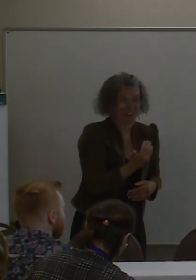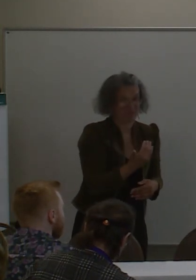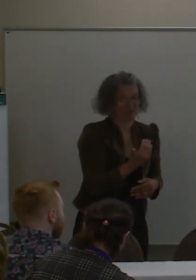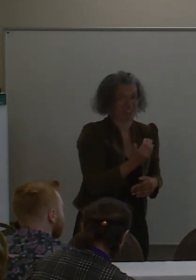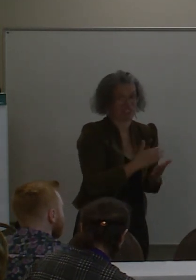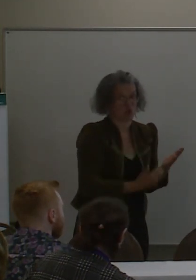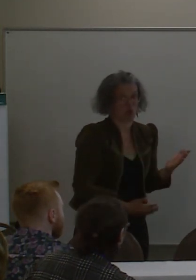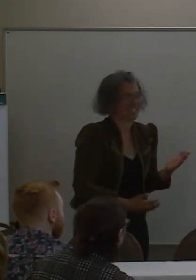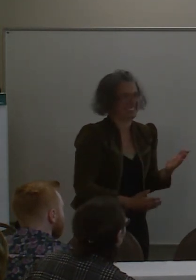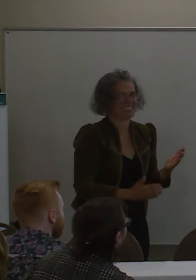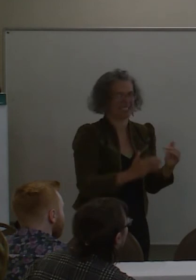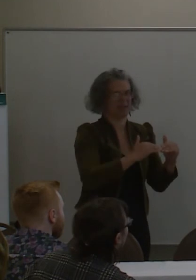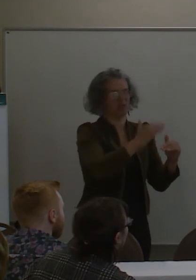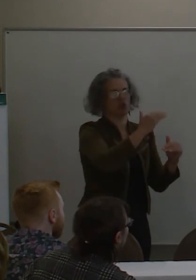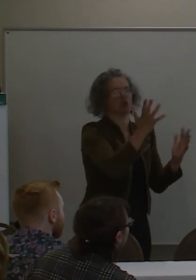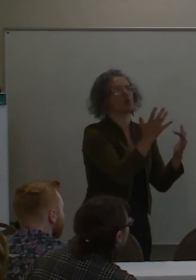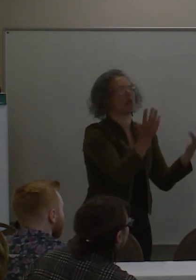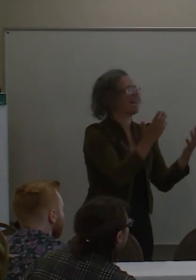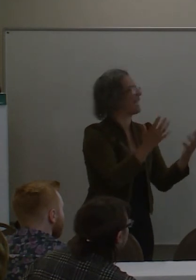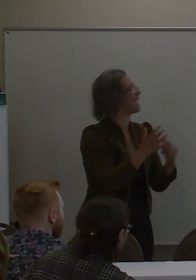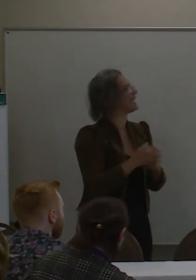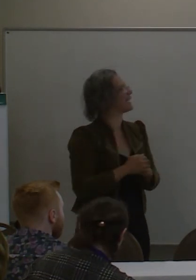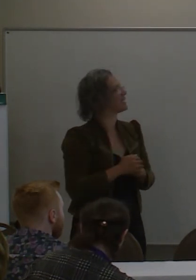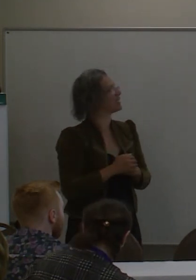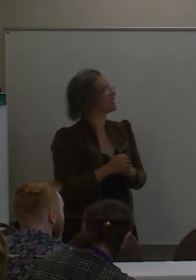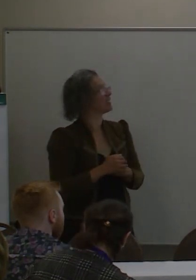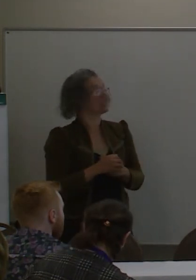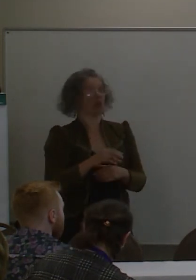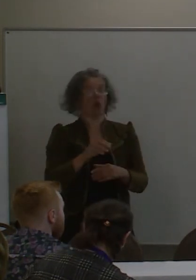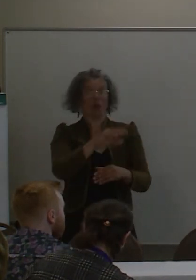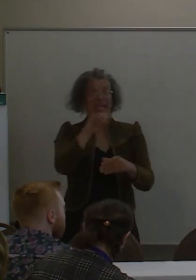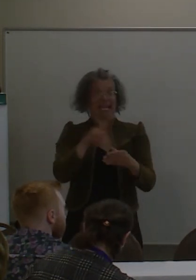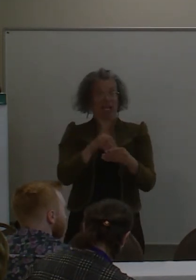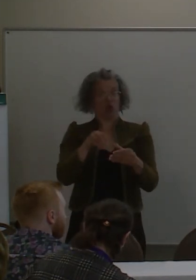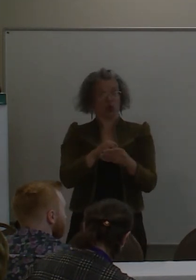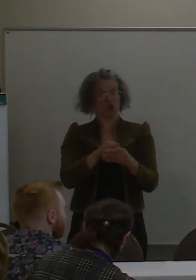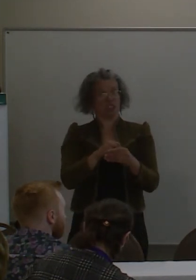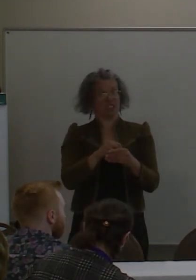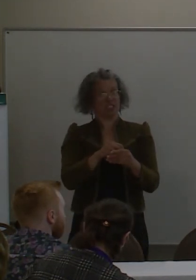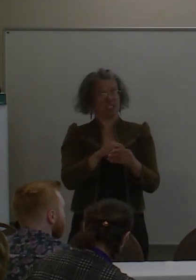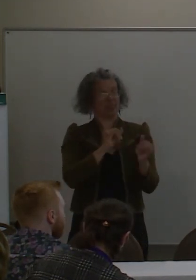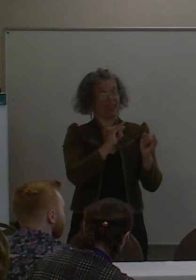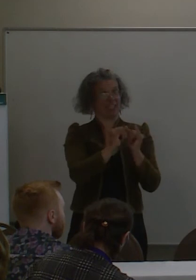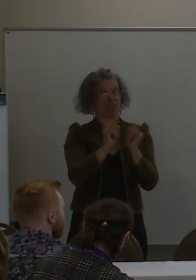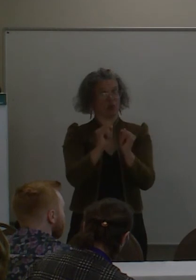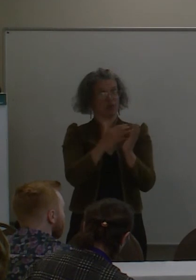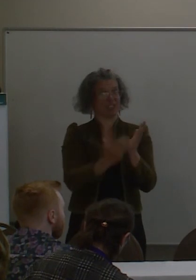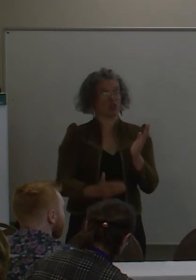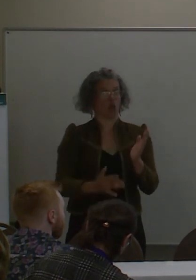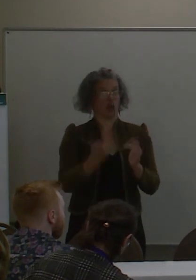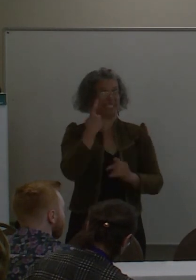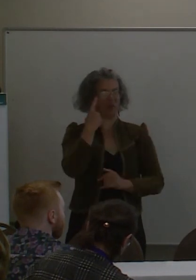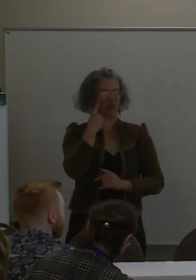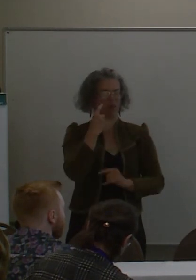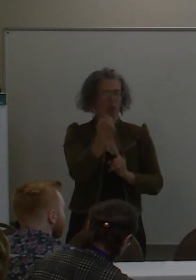We were a lot more curatorial with What Changes You. We only included the things we really thought popped. So that makes things a